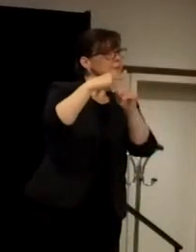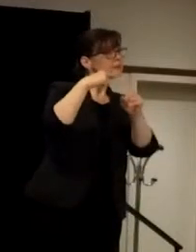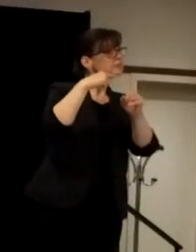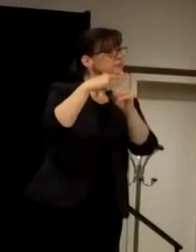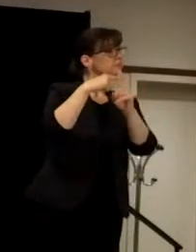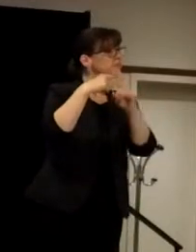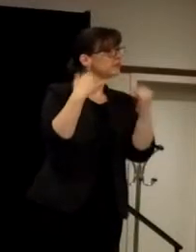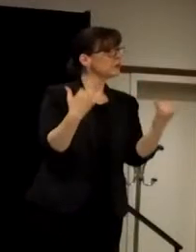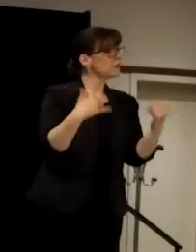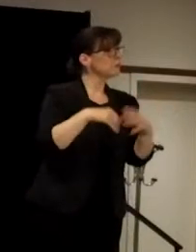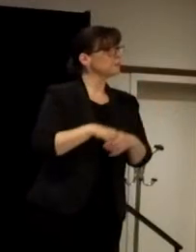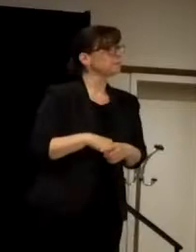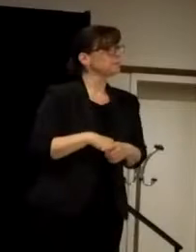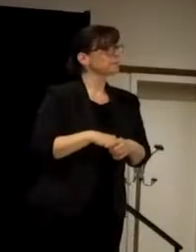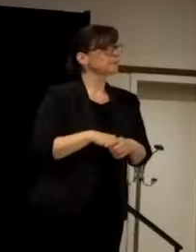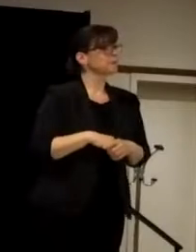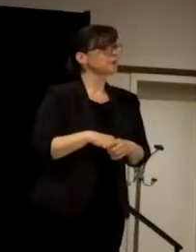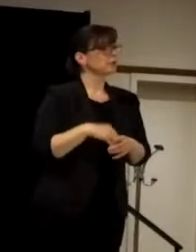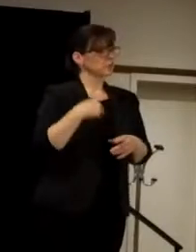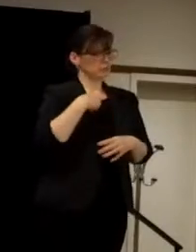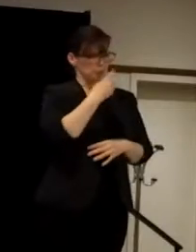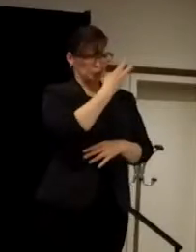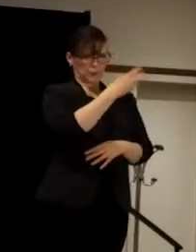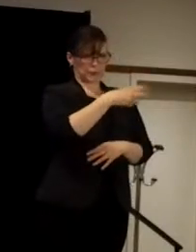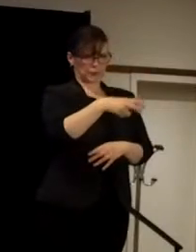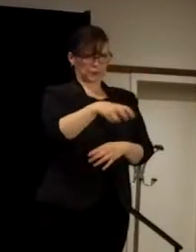we transferred out,